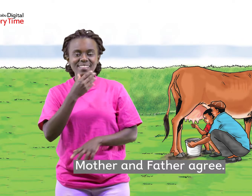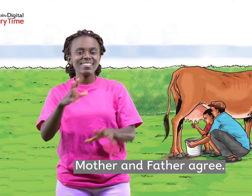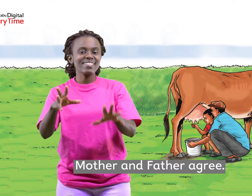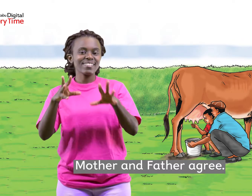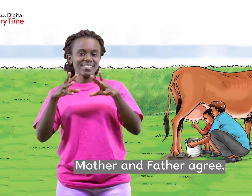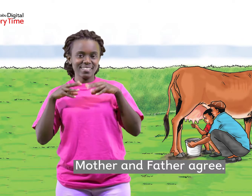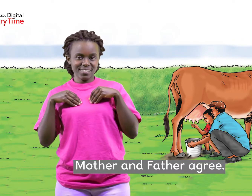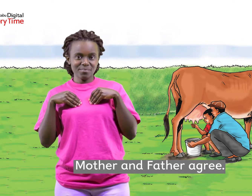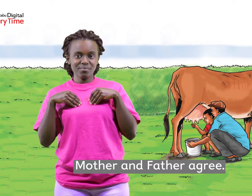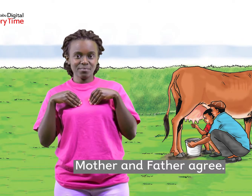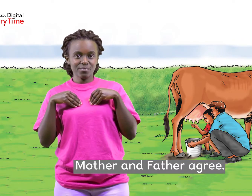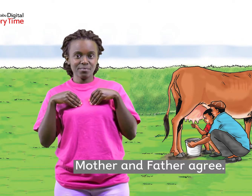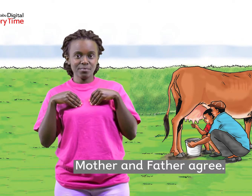Mother and Father agree.